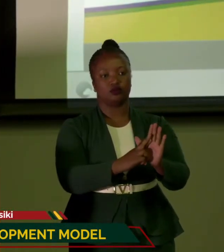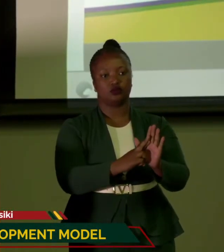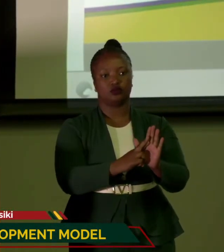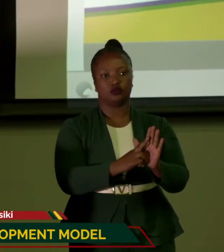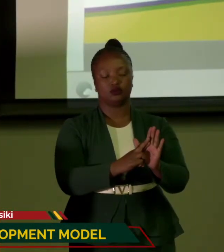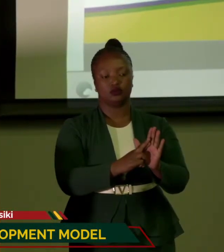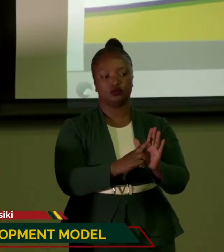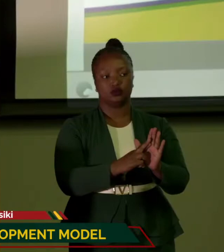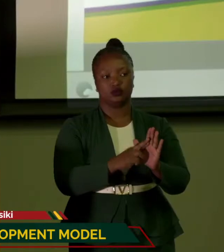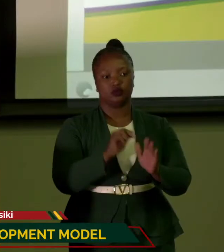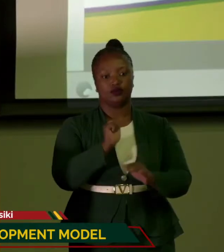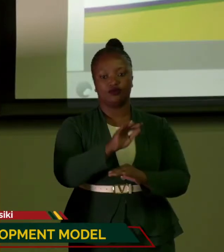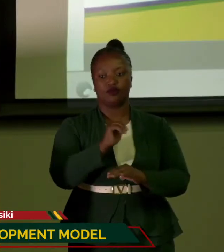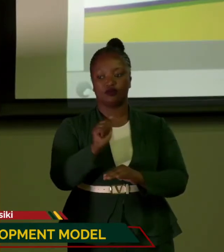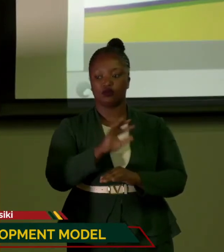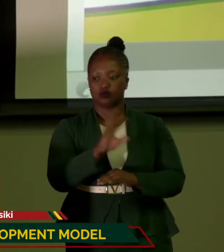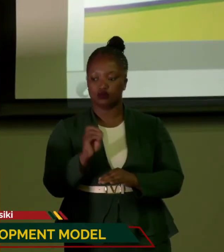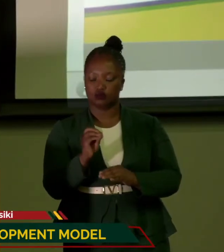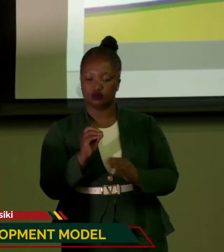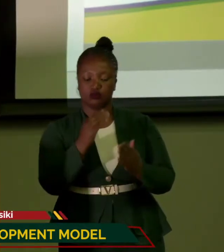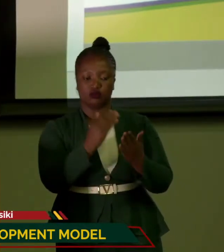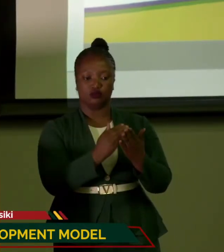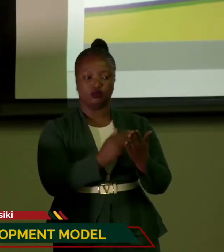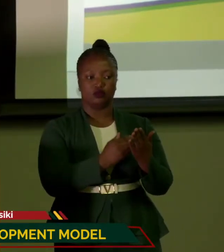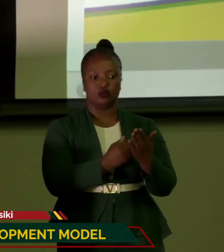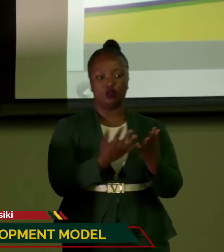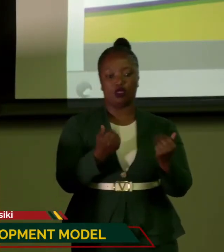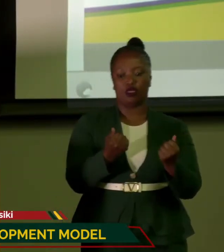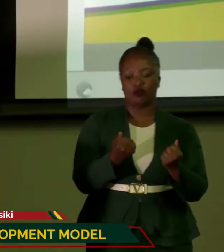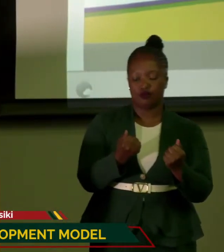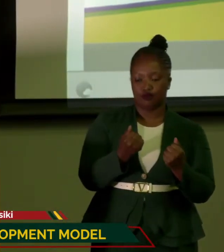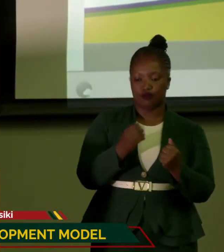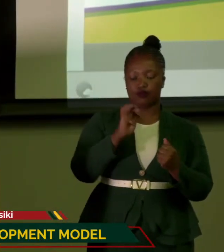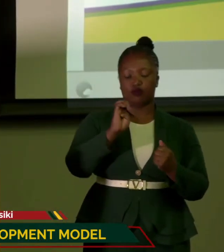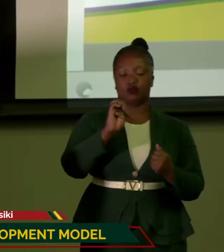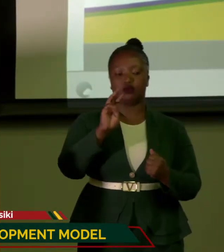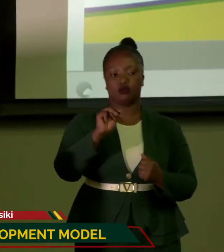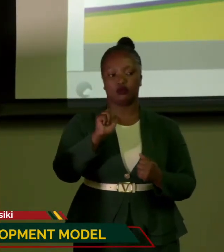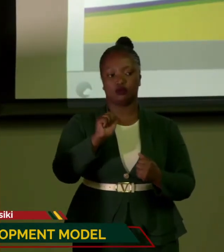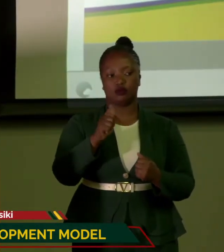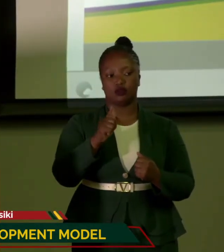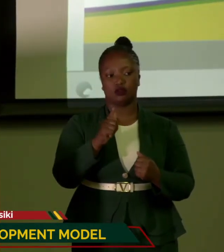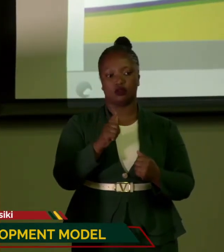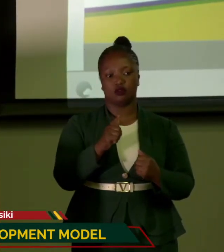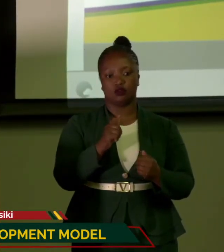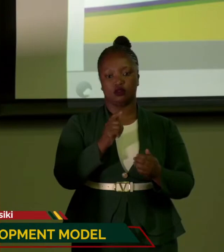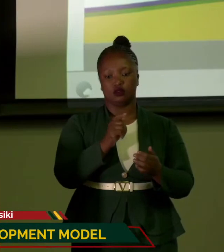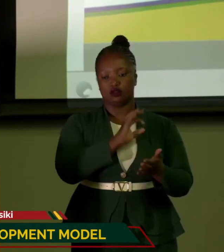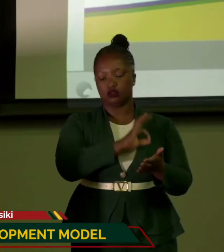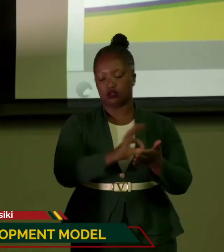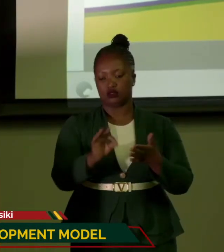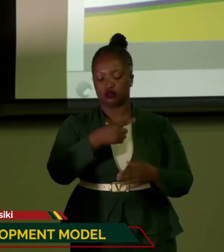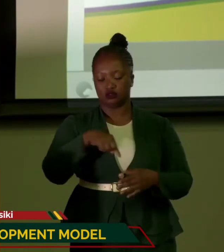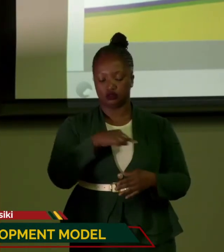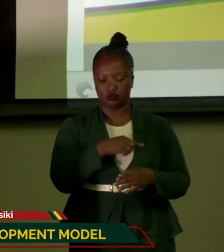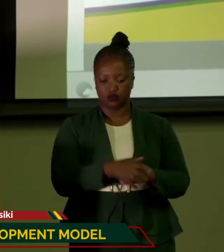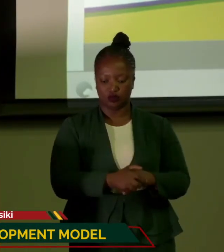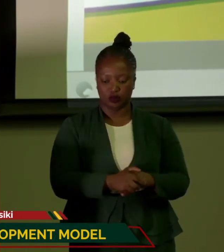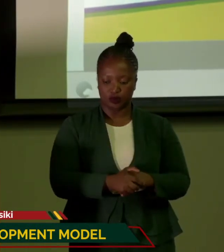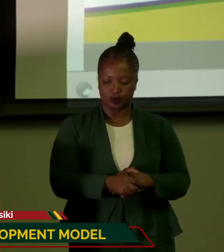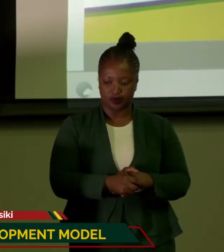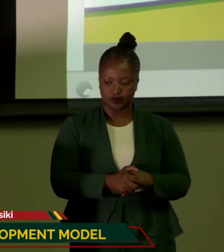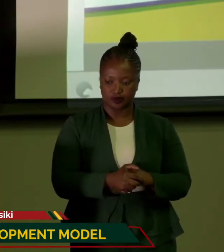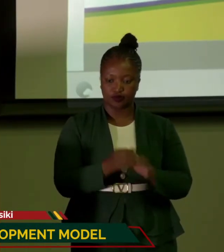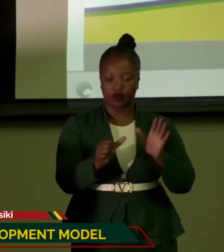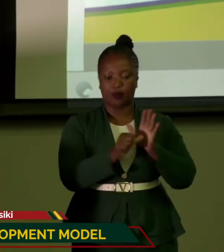nithumele kwi-attendance registers. We have got our email addresses there. Nisinikezele sisherishe i-report. It's very